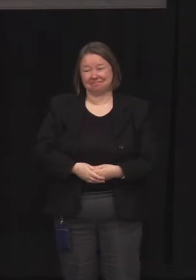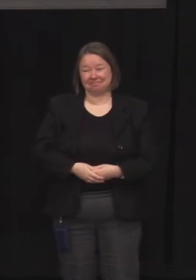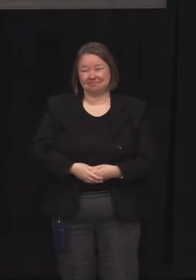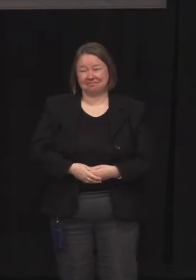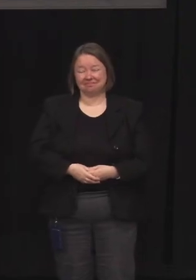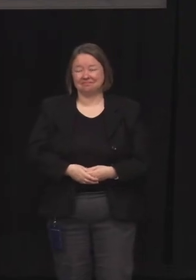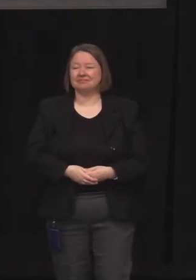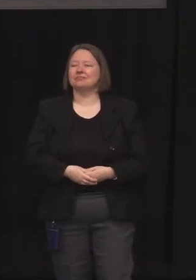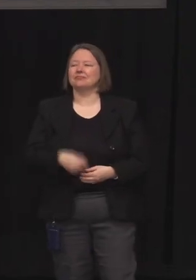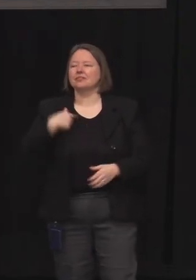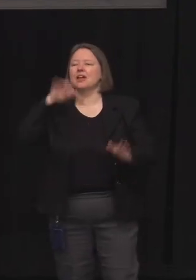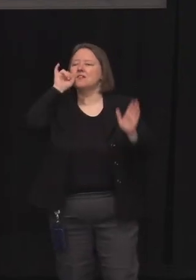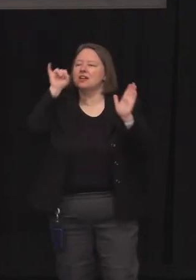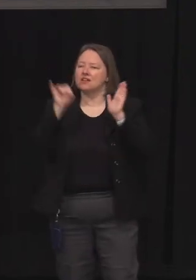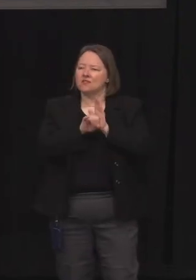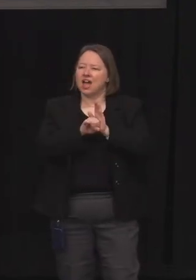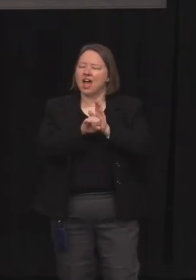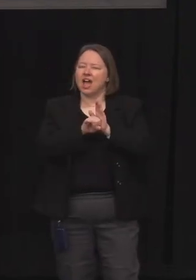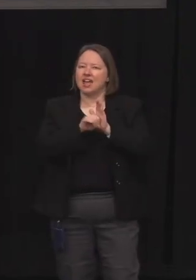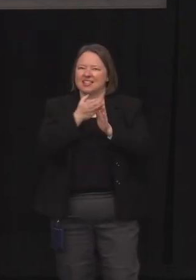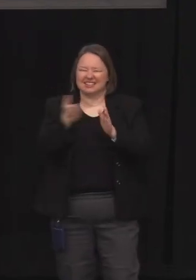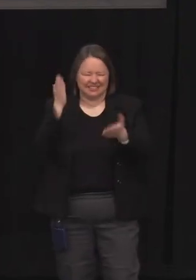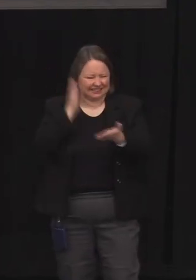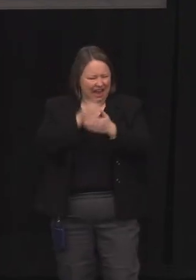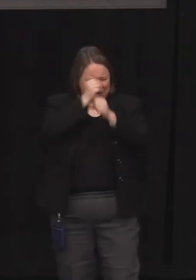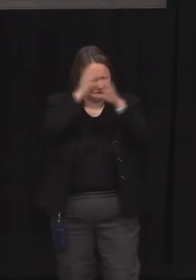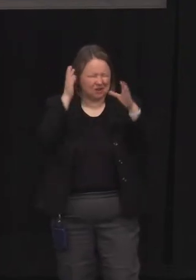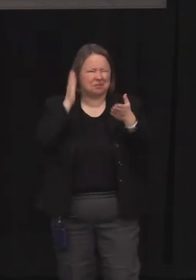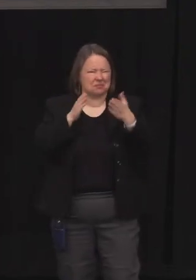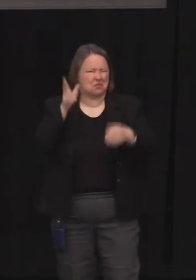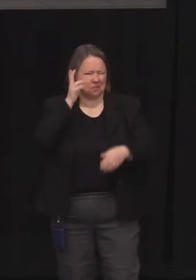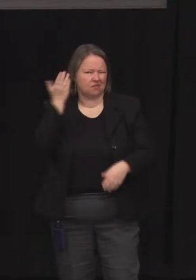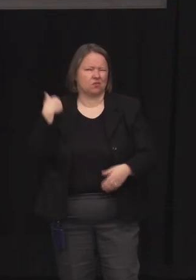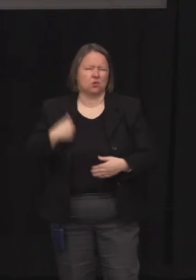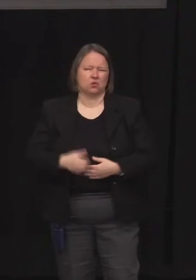Well, I've identified some dream killers that may sound familiar.